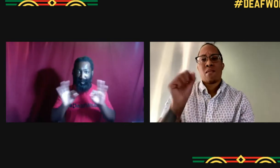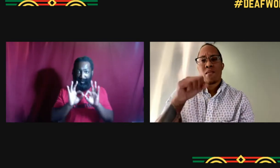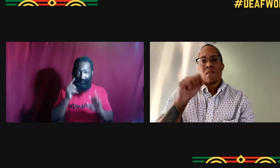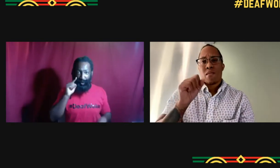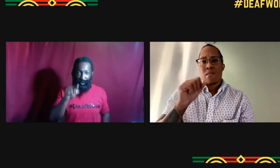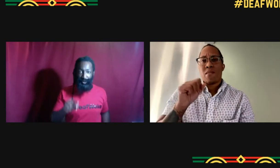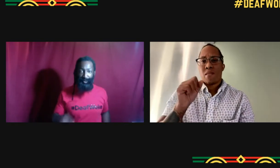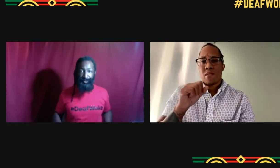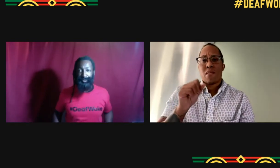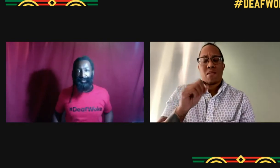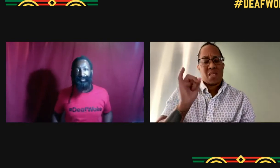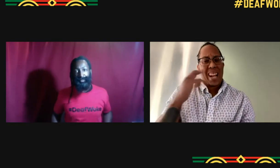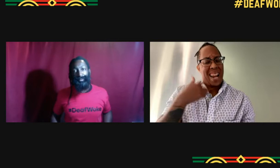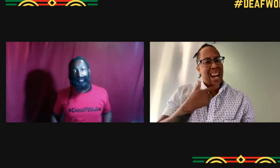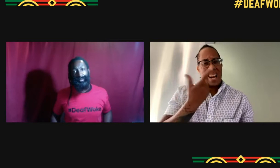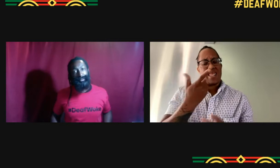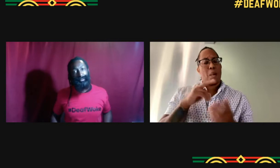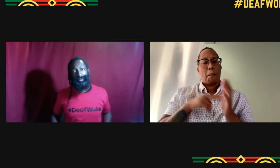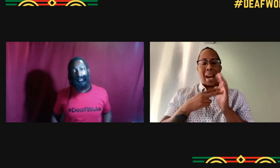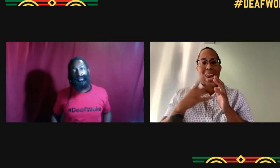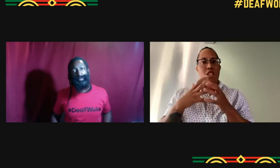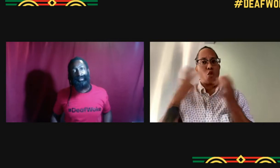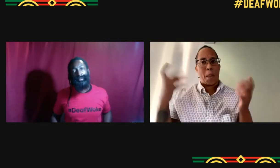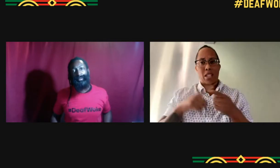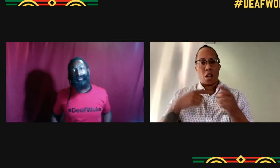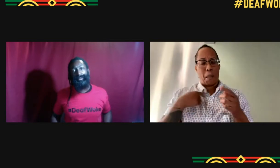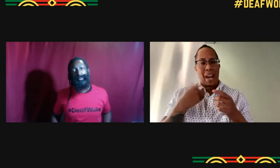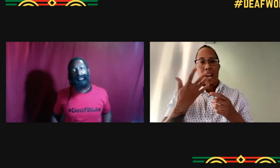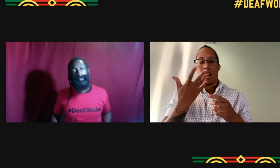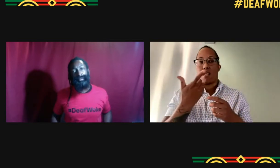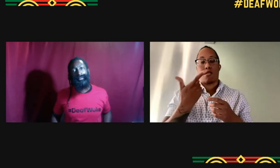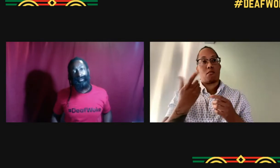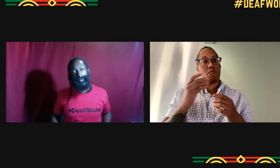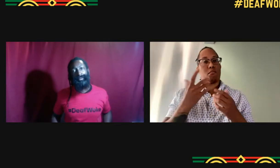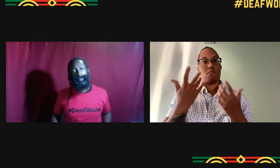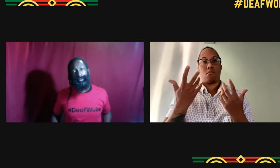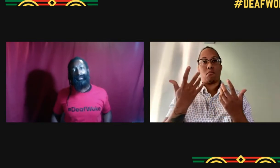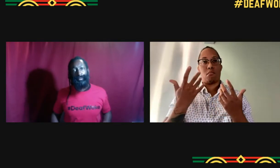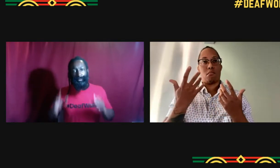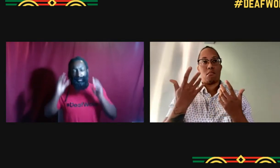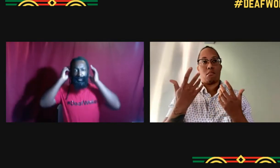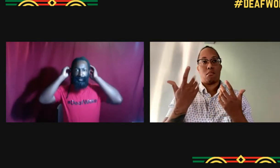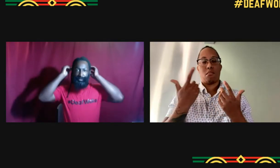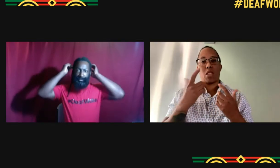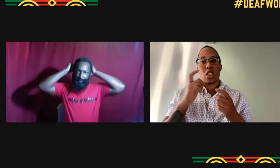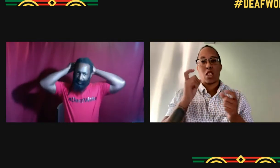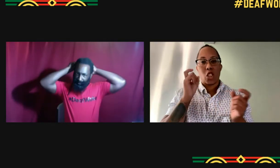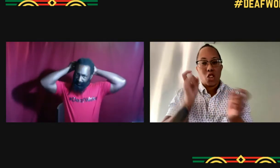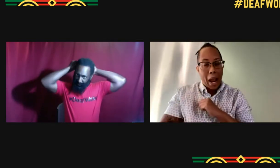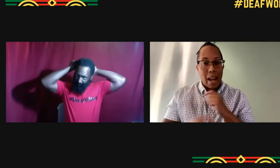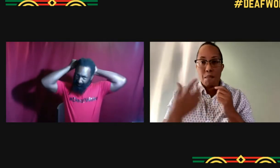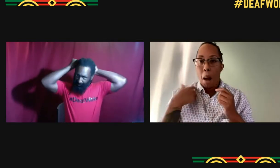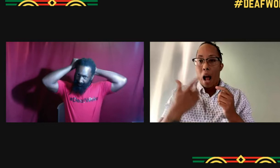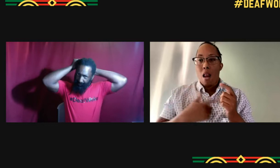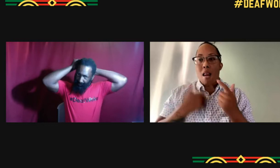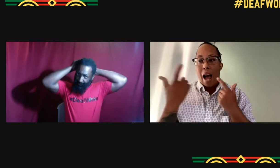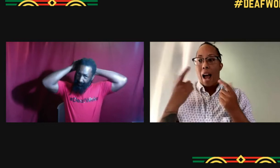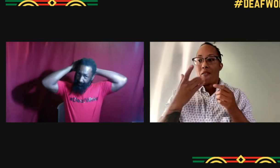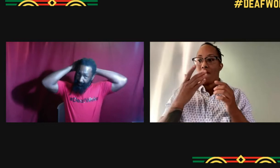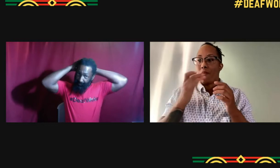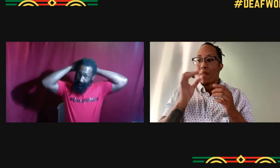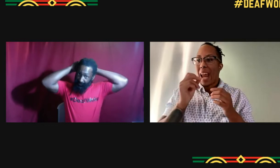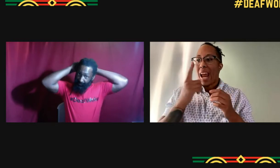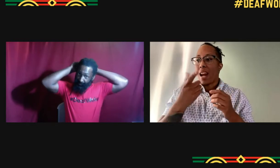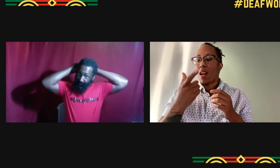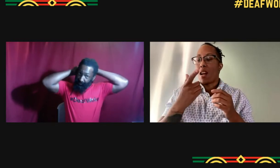Now, have you, you know, is it important to you that you kind of get with your best friend again? Yeah, I mean, they mean so much